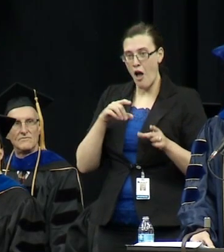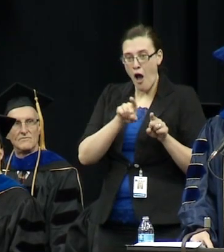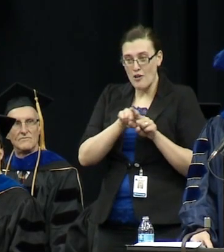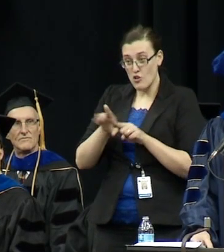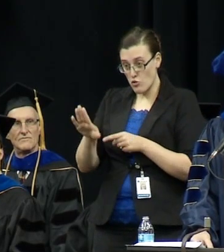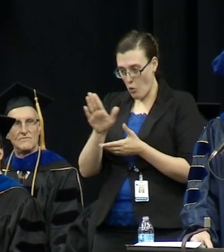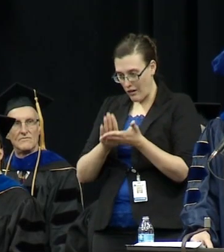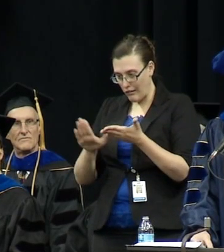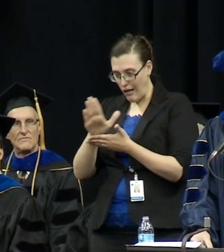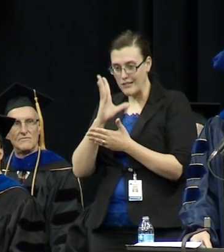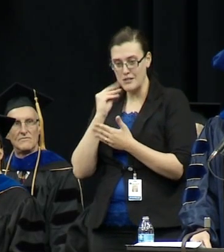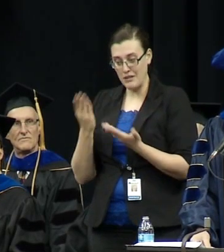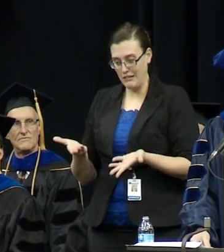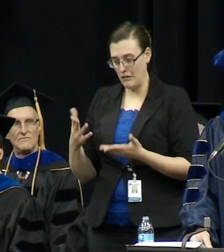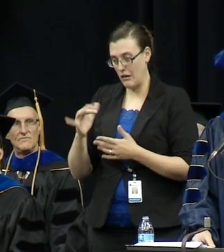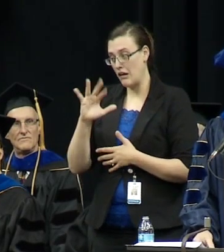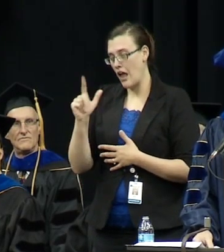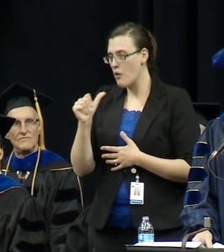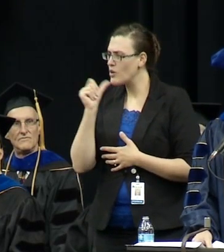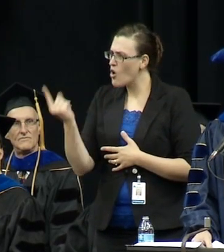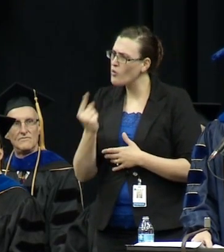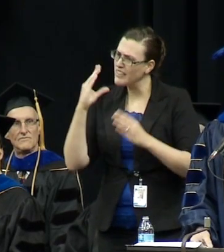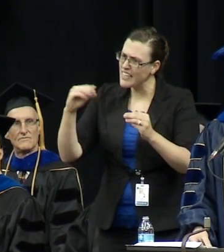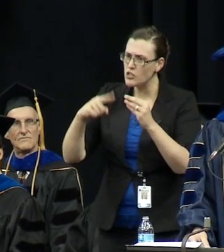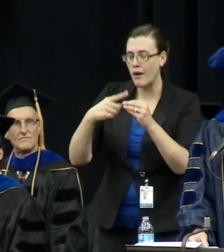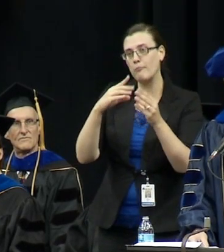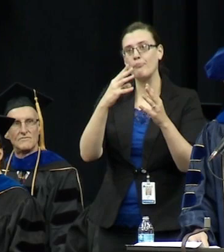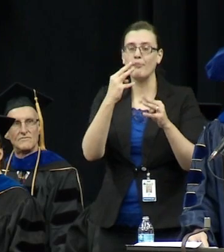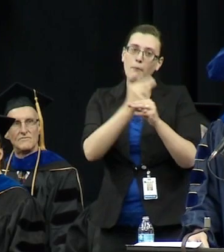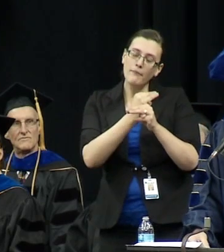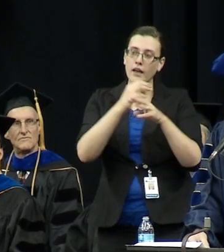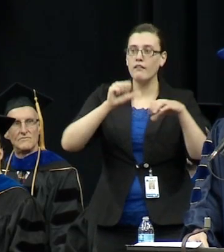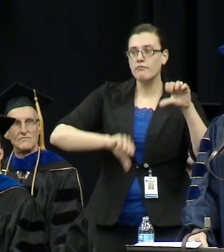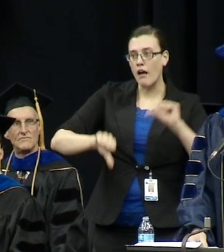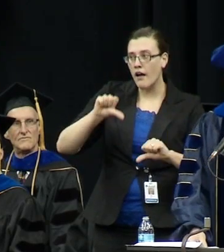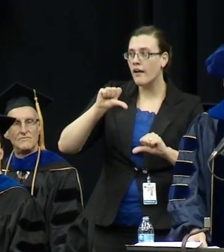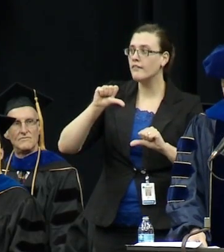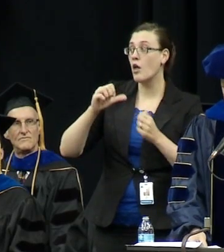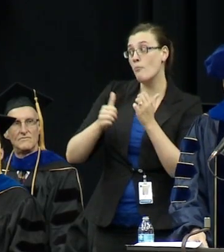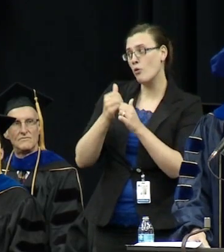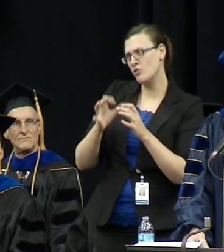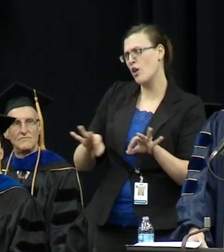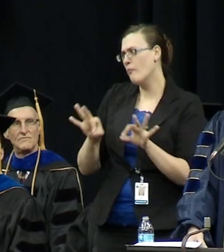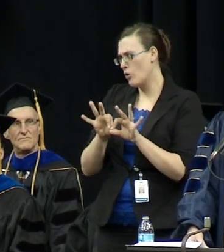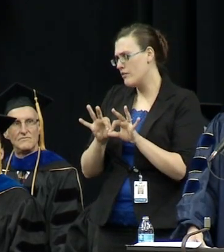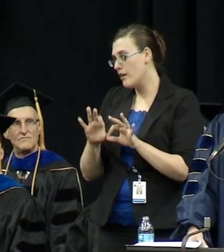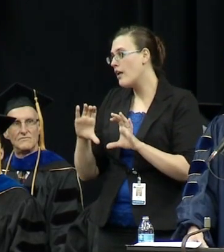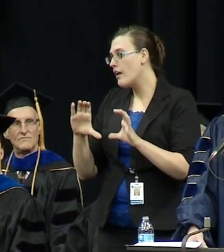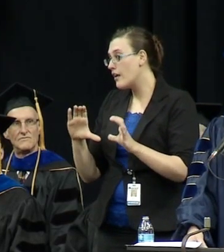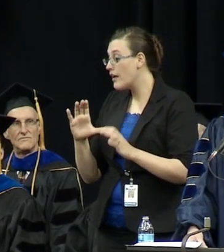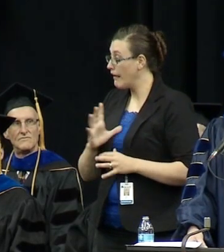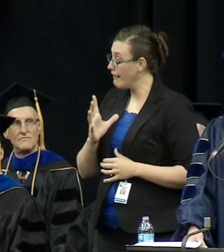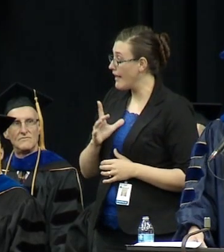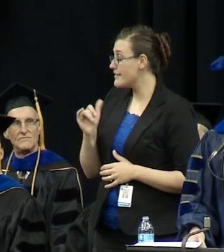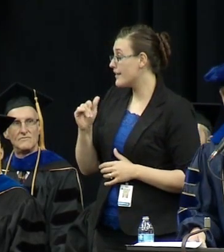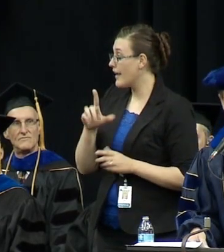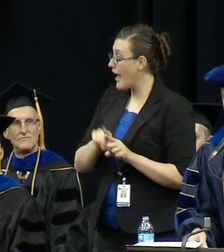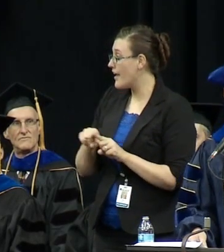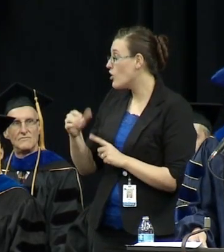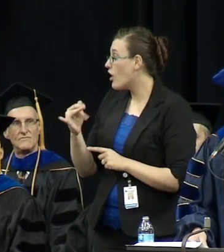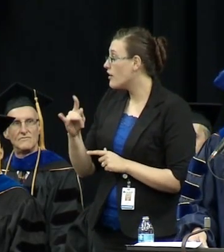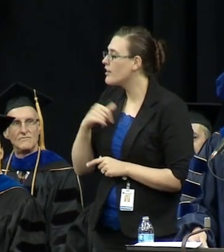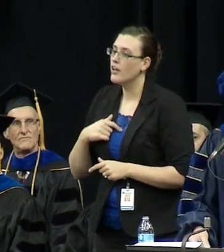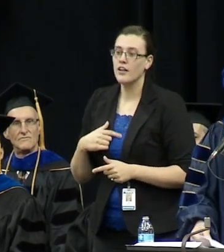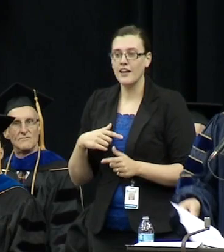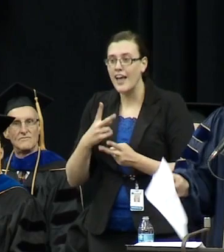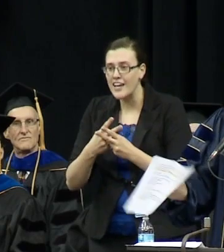college experience at Iowa didn't just teach you about math and science and, most importantly, classics and archaeology. Hashtag